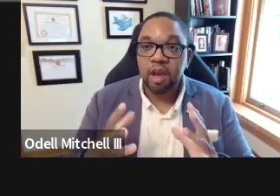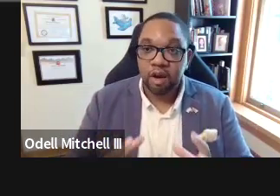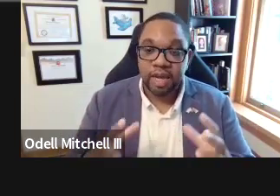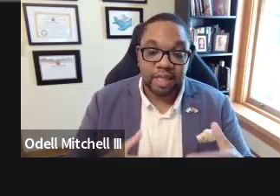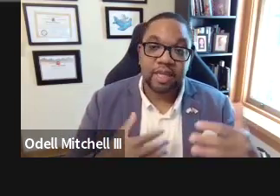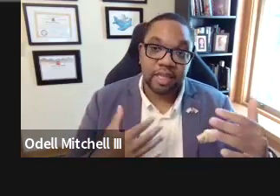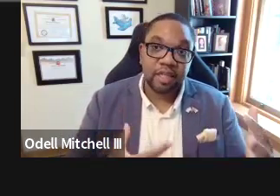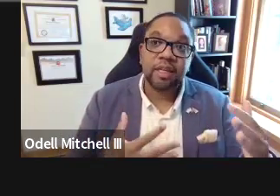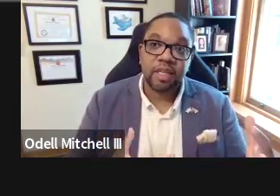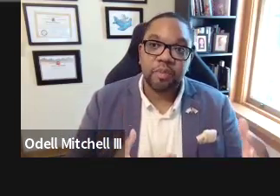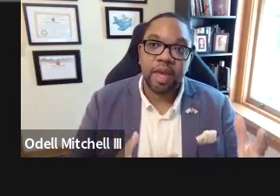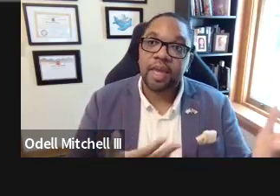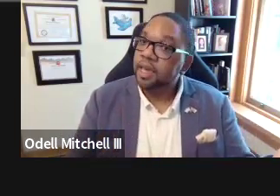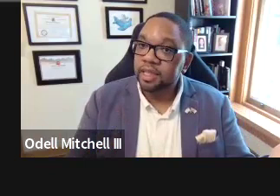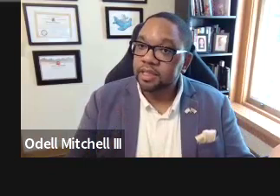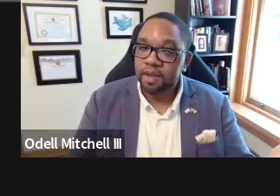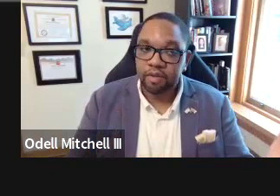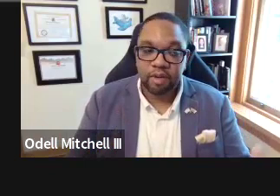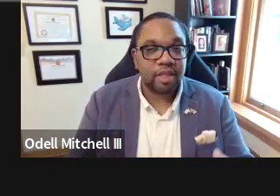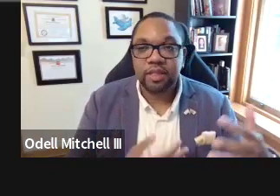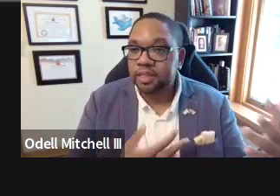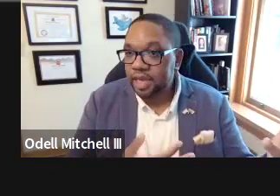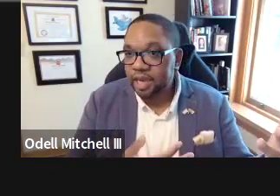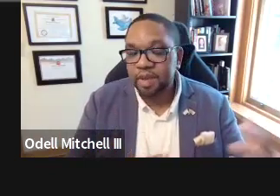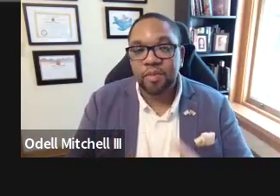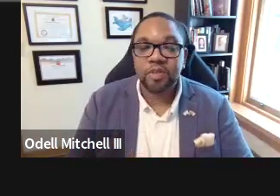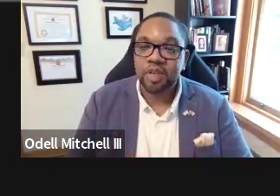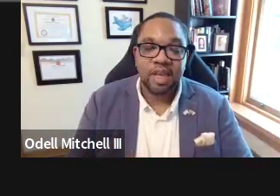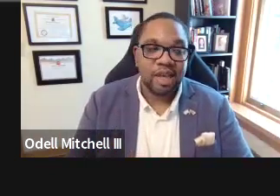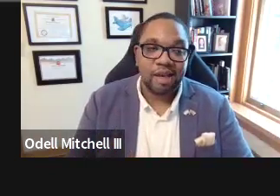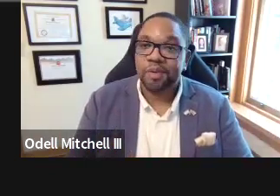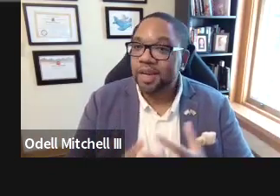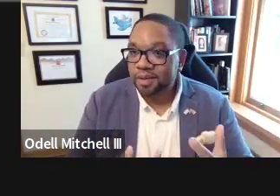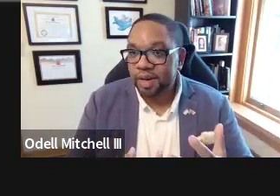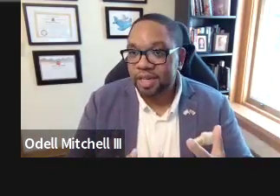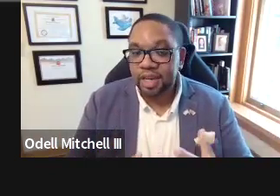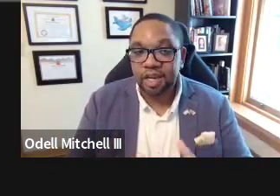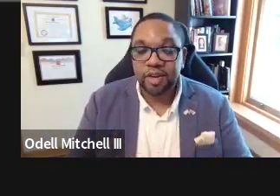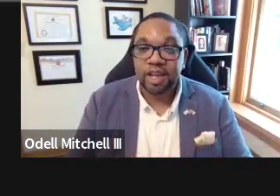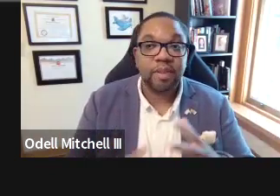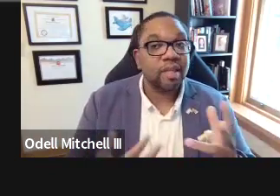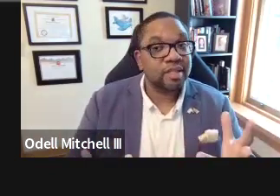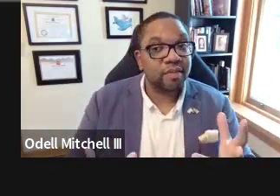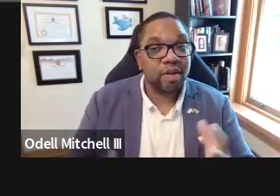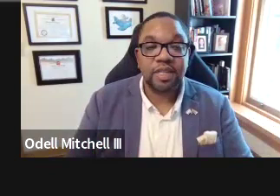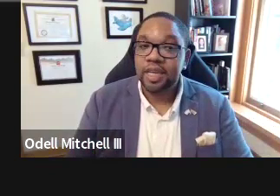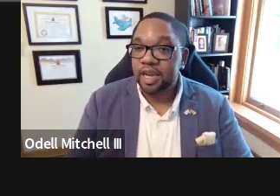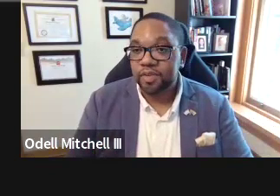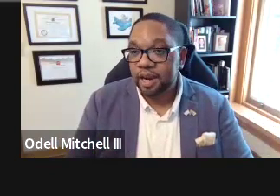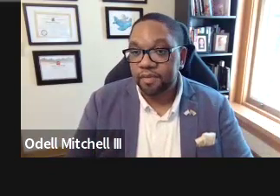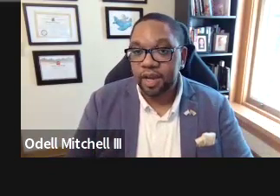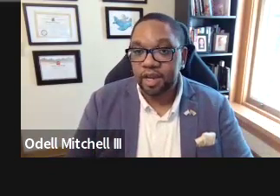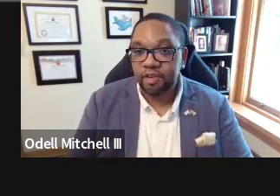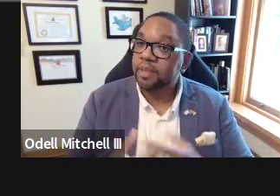things are in they look this way in this kind of agreement. They look the same in most production contracts, but they look different